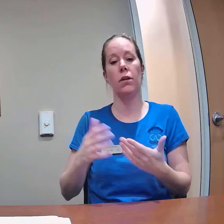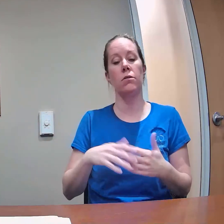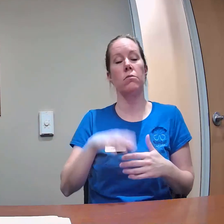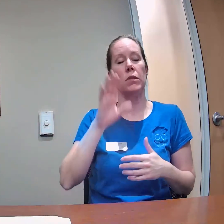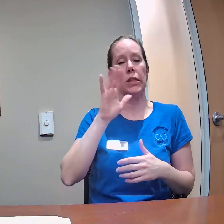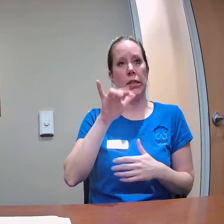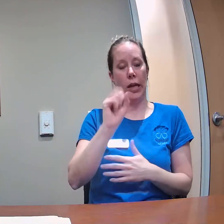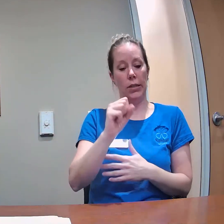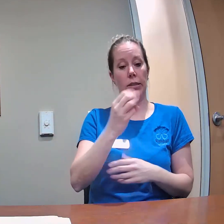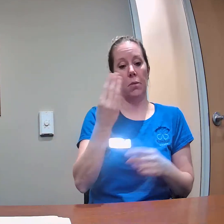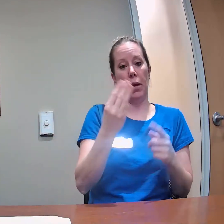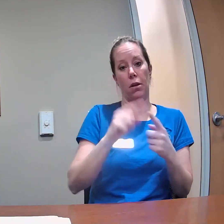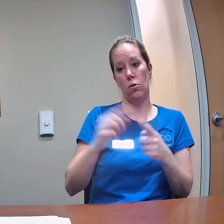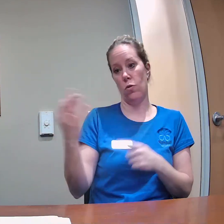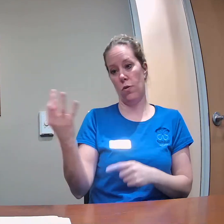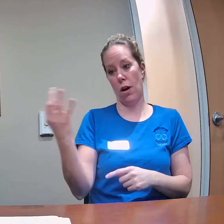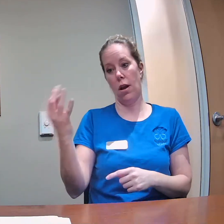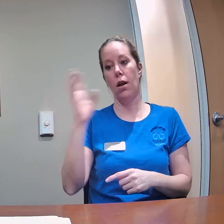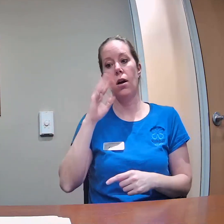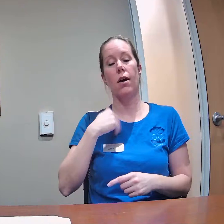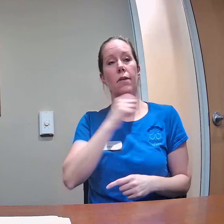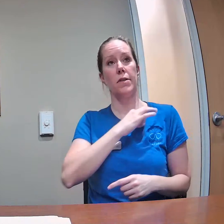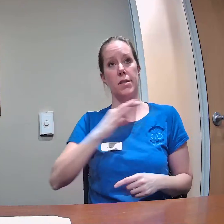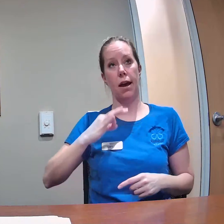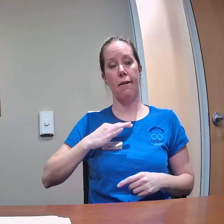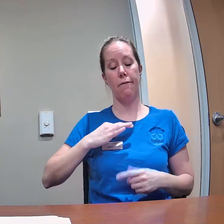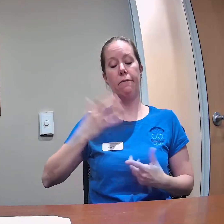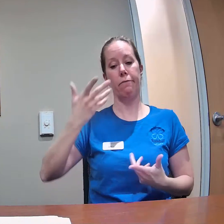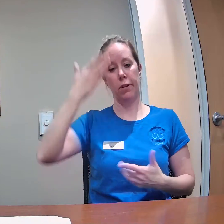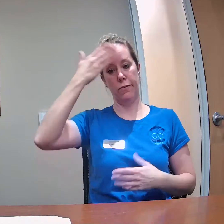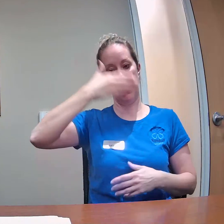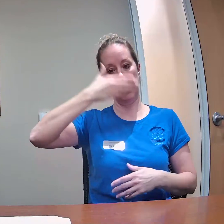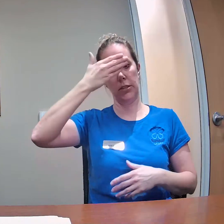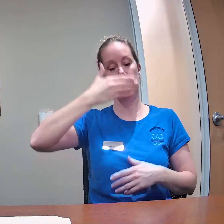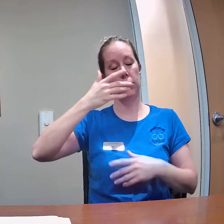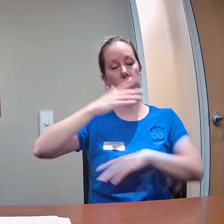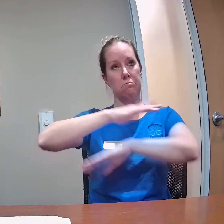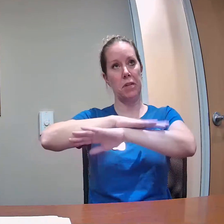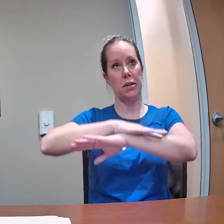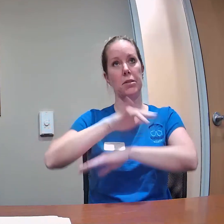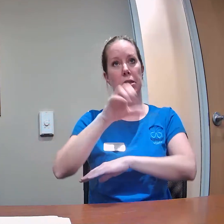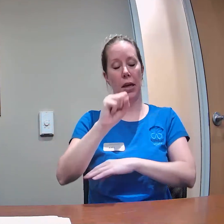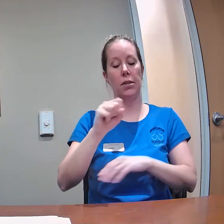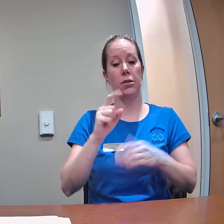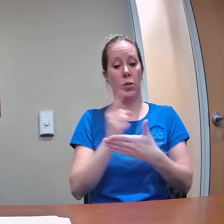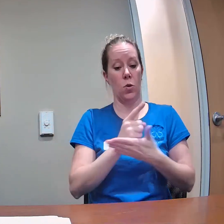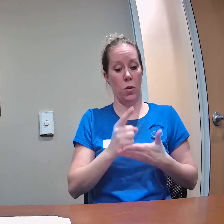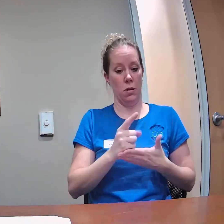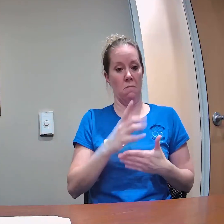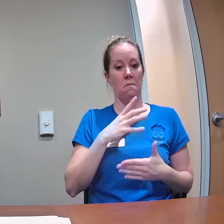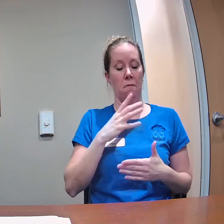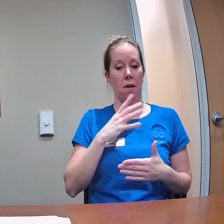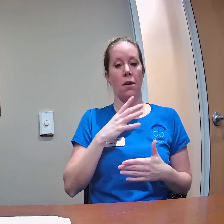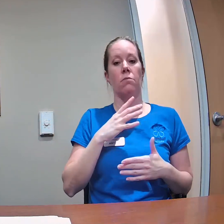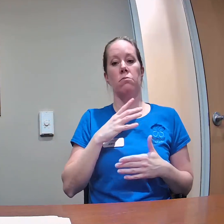front, not on the weekends. We haven't had any issues, but there is somebody there during the week who